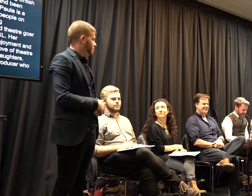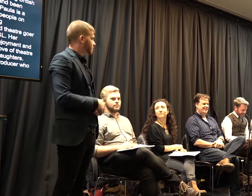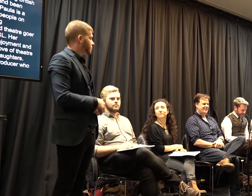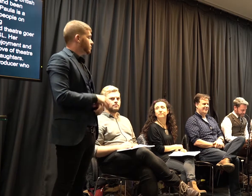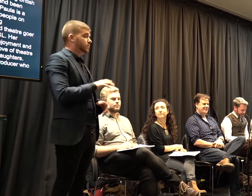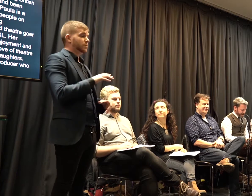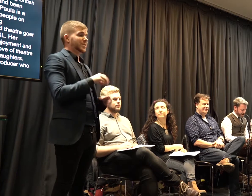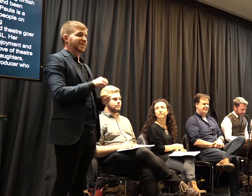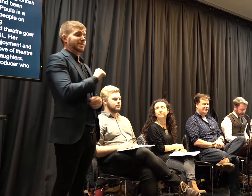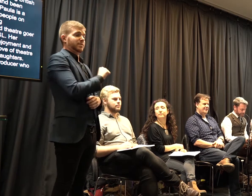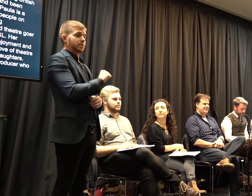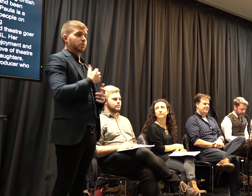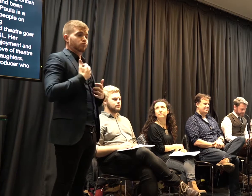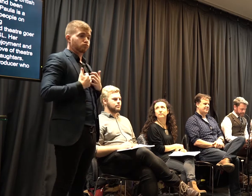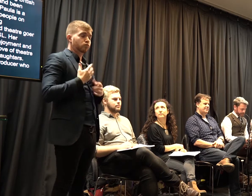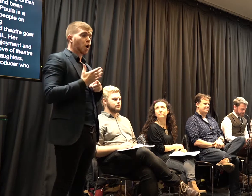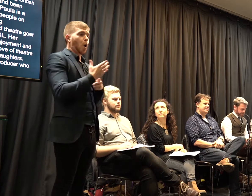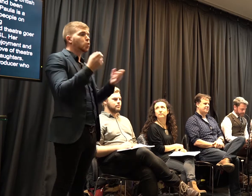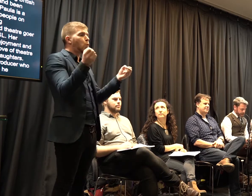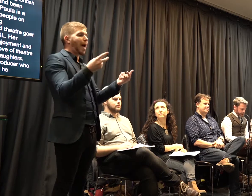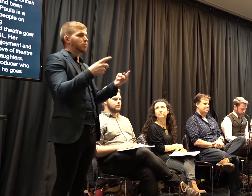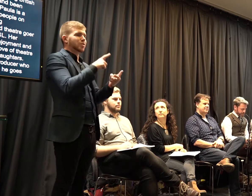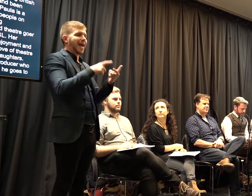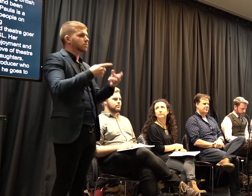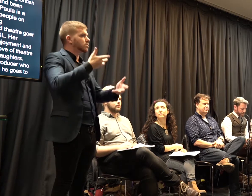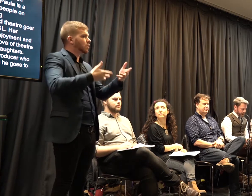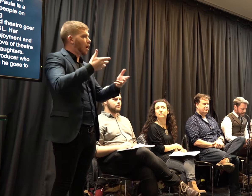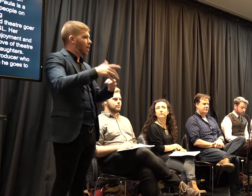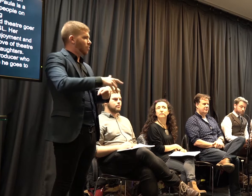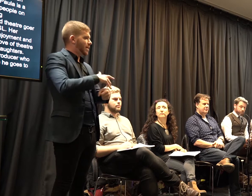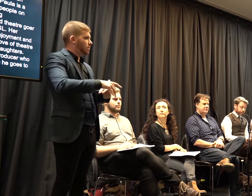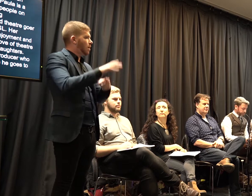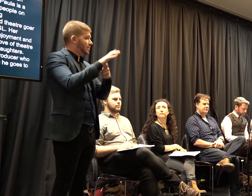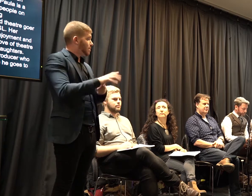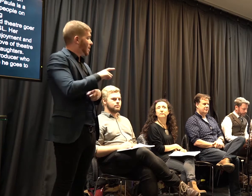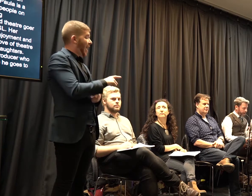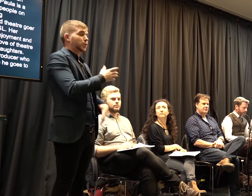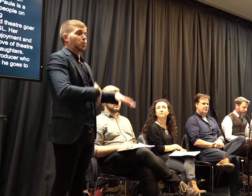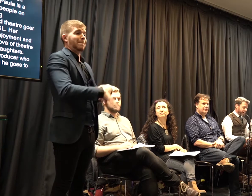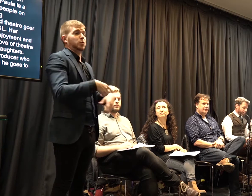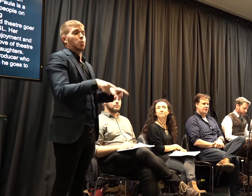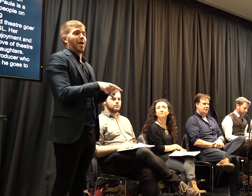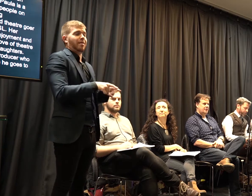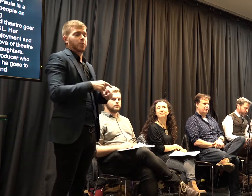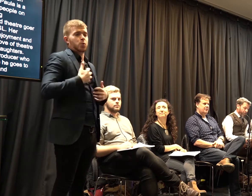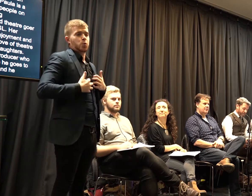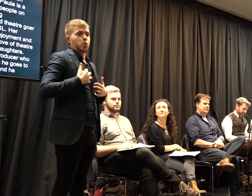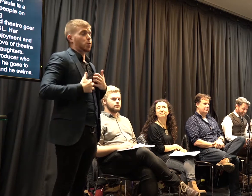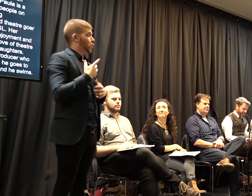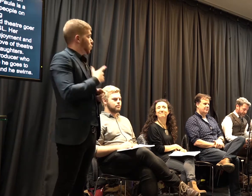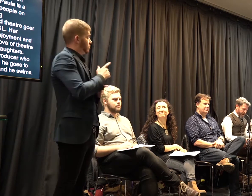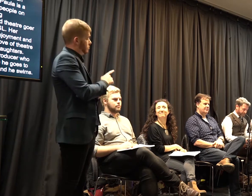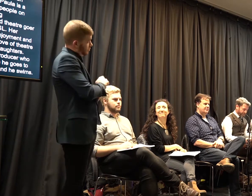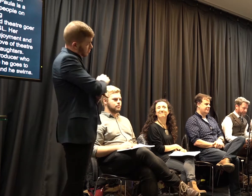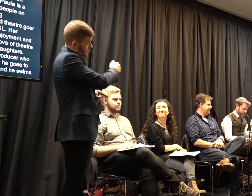In his spare time, he goes to captioned and sign theatre, the cinema, and he swims. Then to your